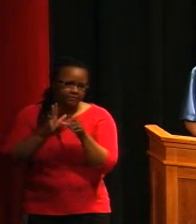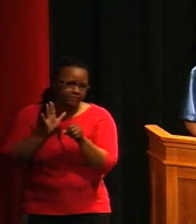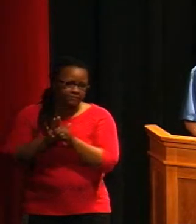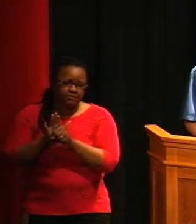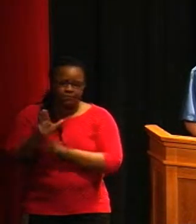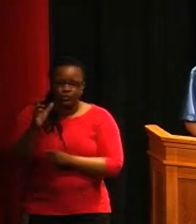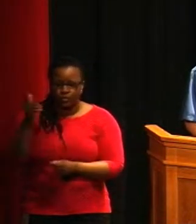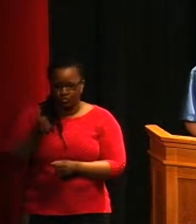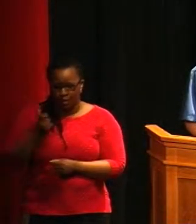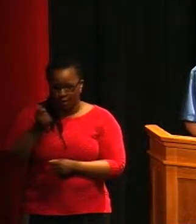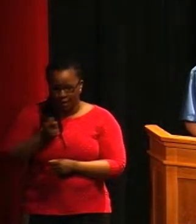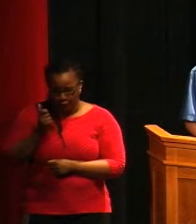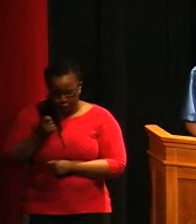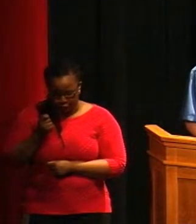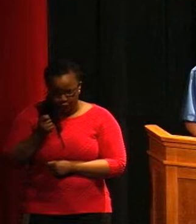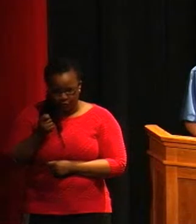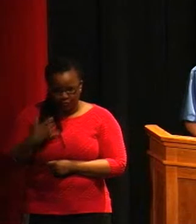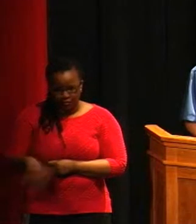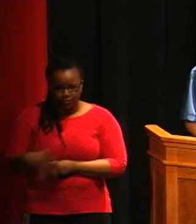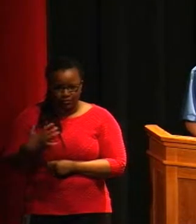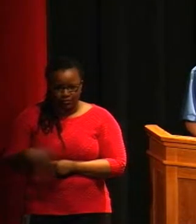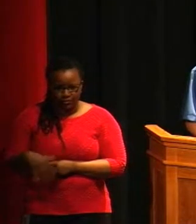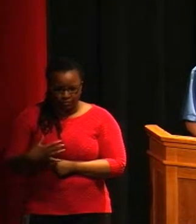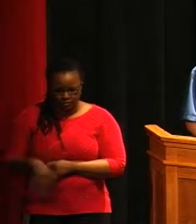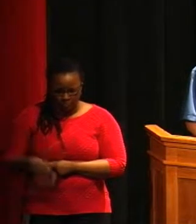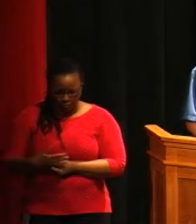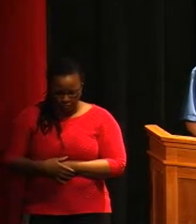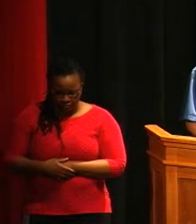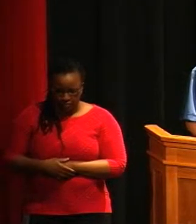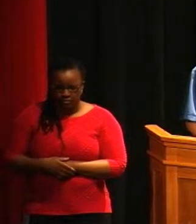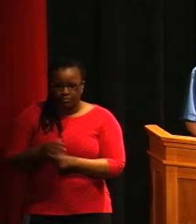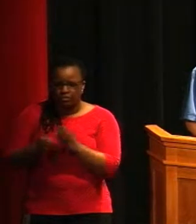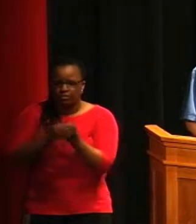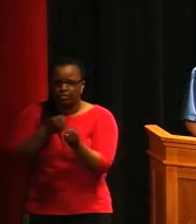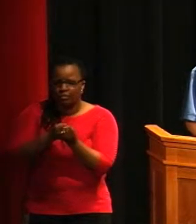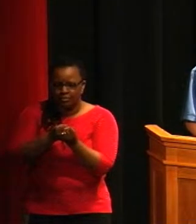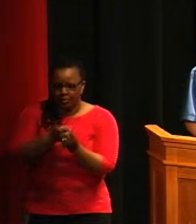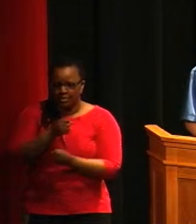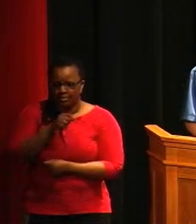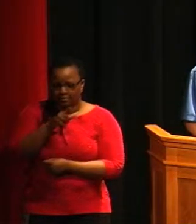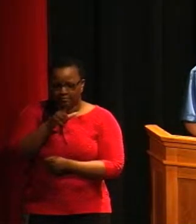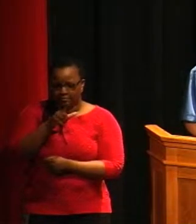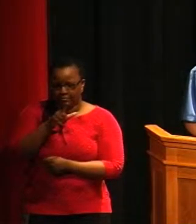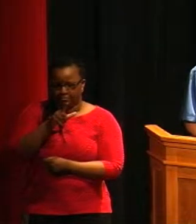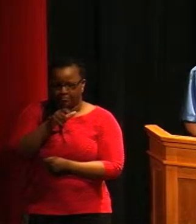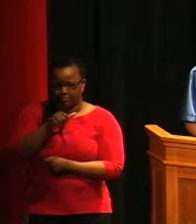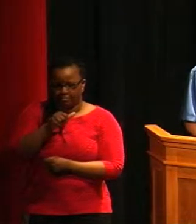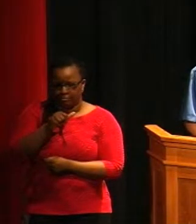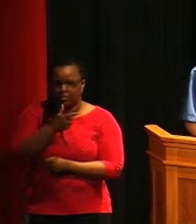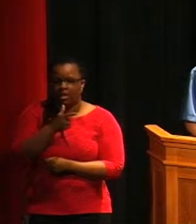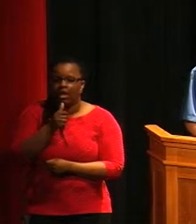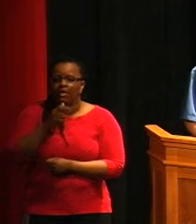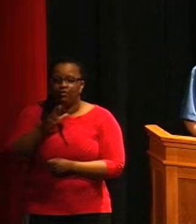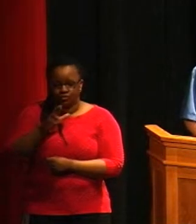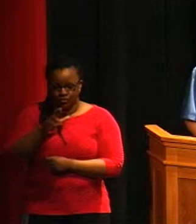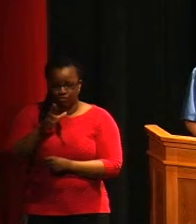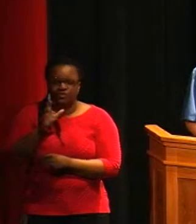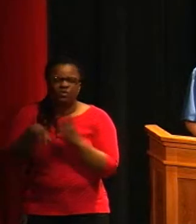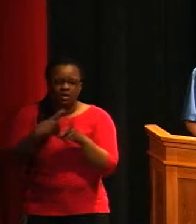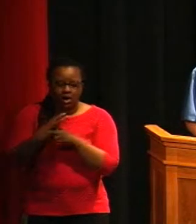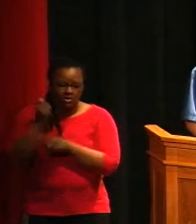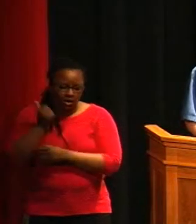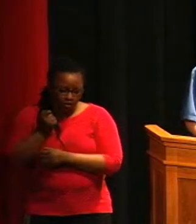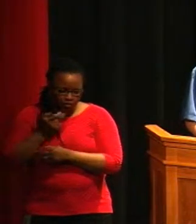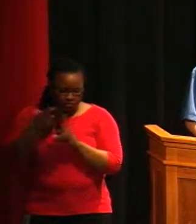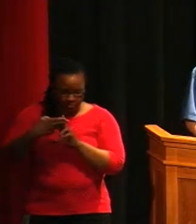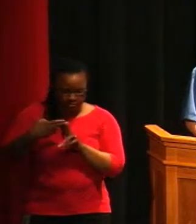augmented by a very generous Horatio Alger scholarship, renewable each for 4 years. She is